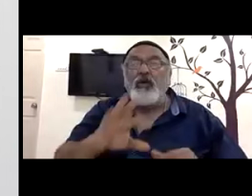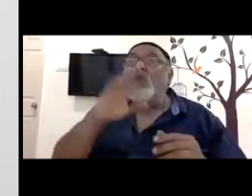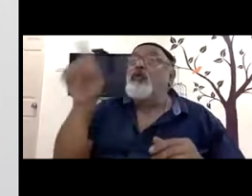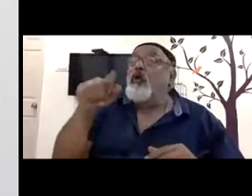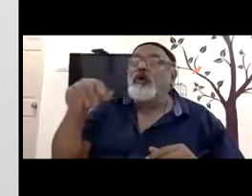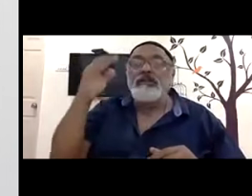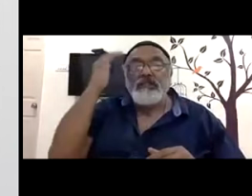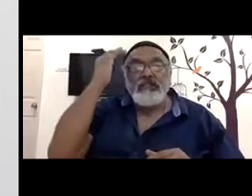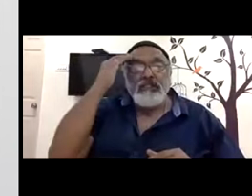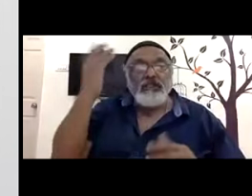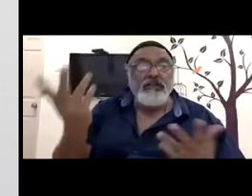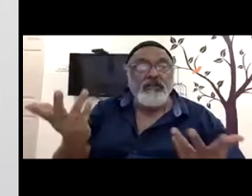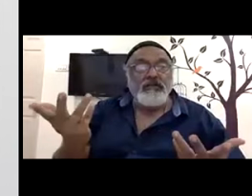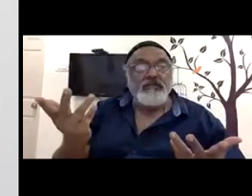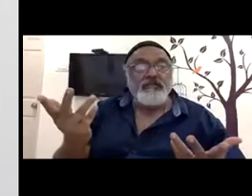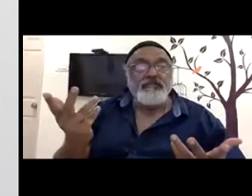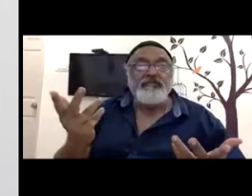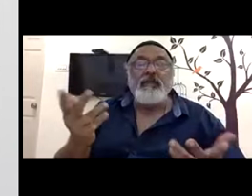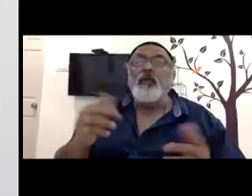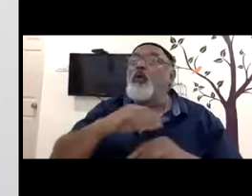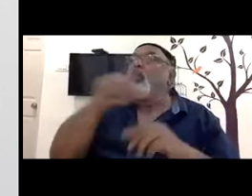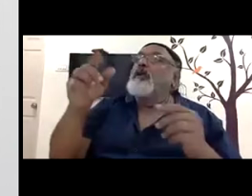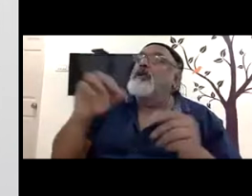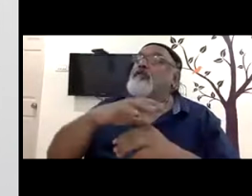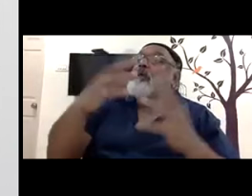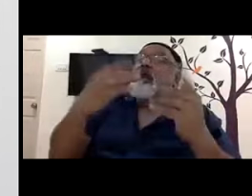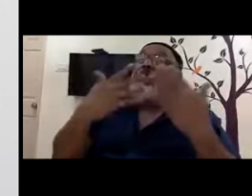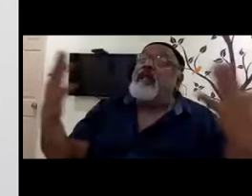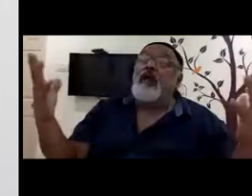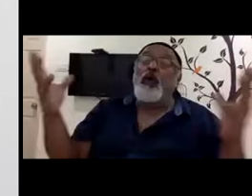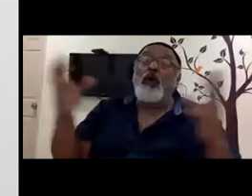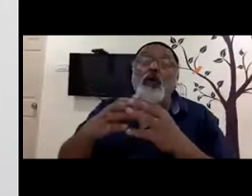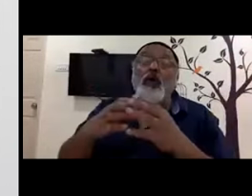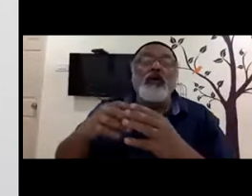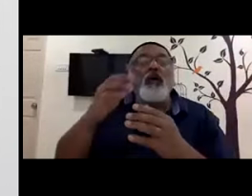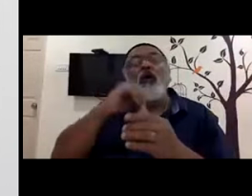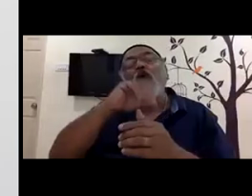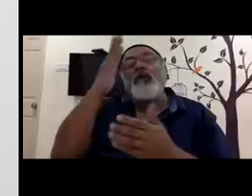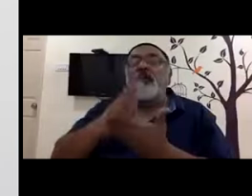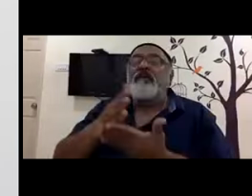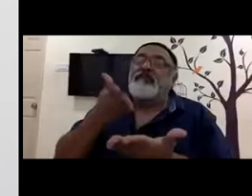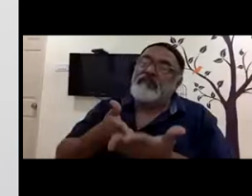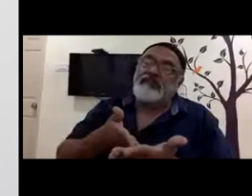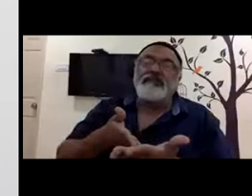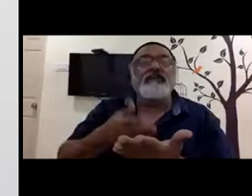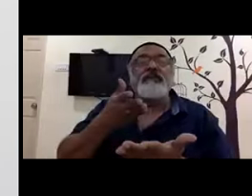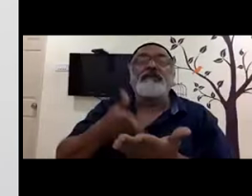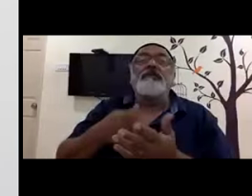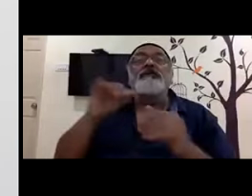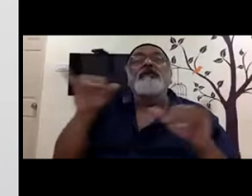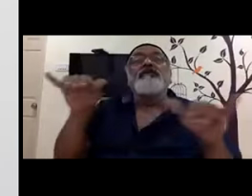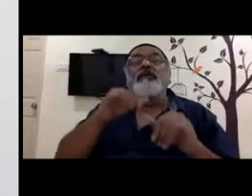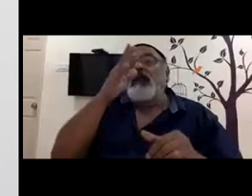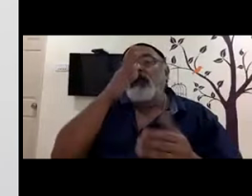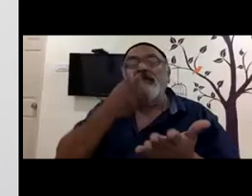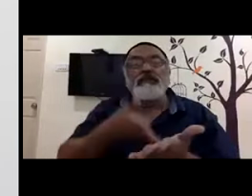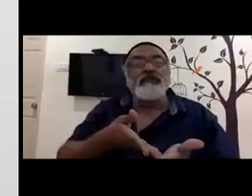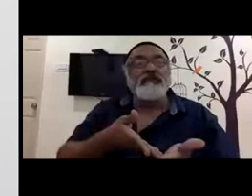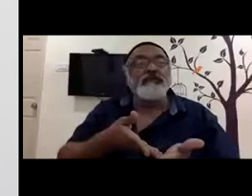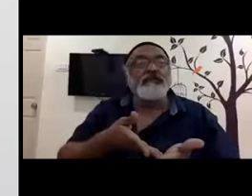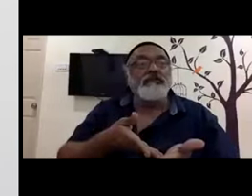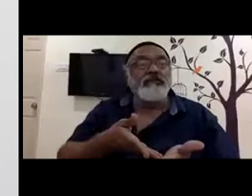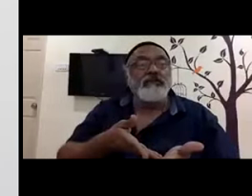False consensus is when we believe that something that we know to be true, everybody else also thinks is true. For example, as I said,